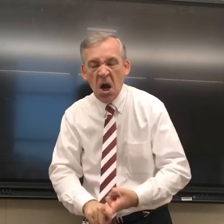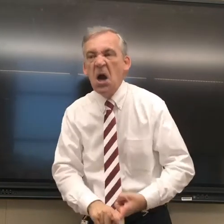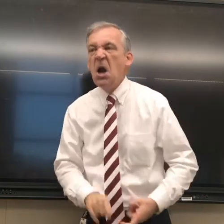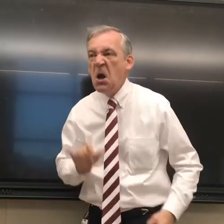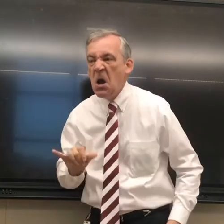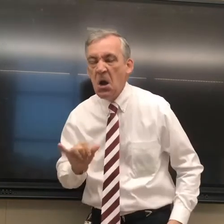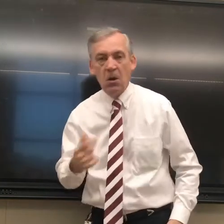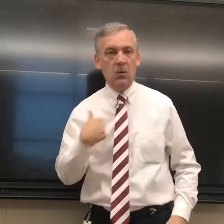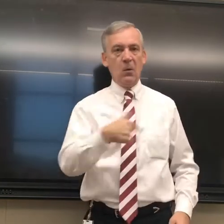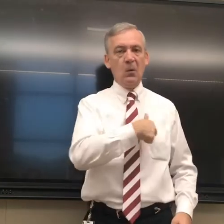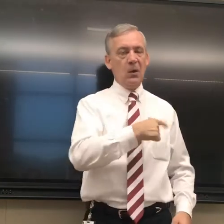her exploits.